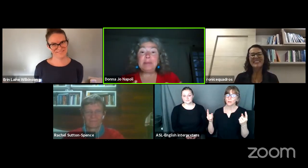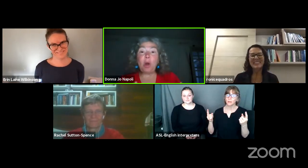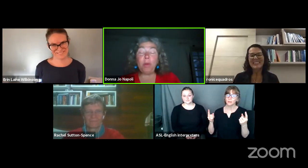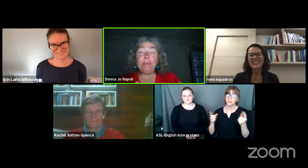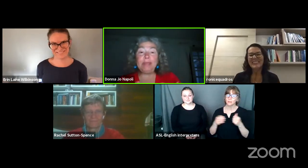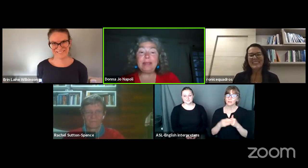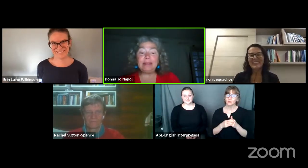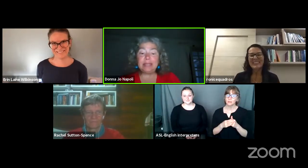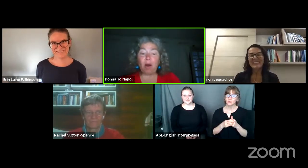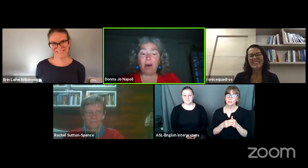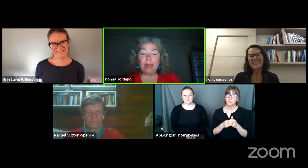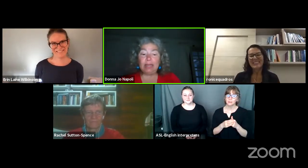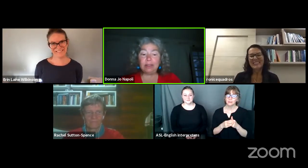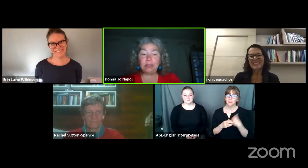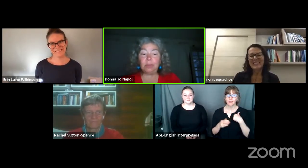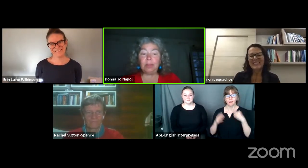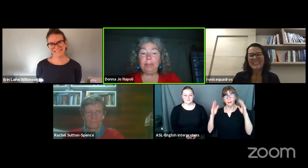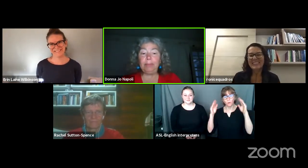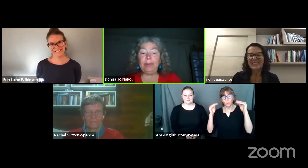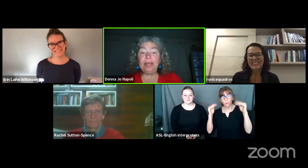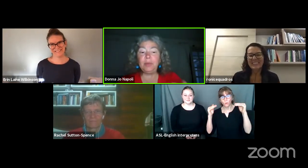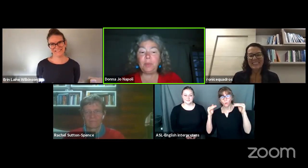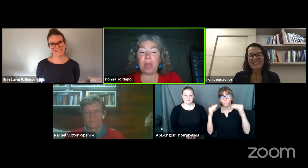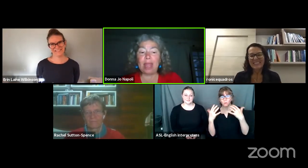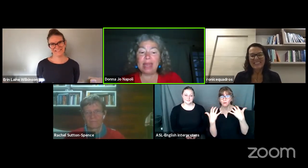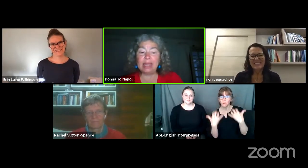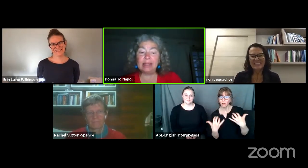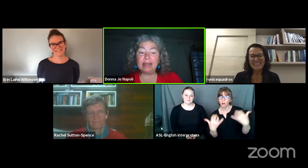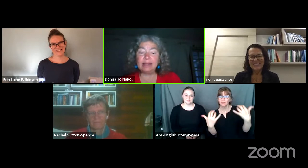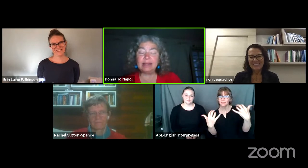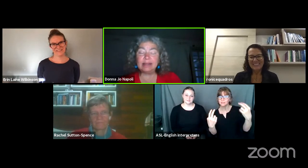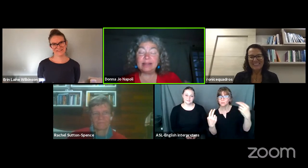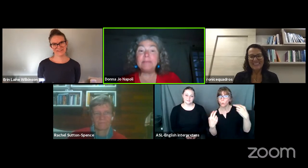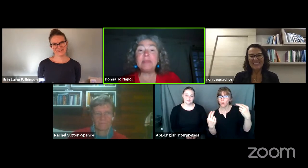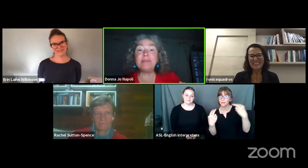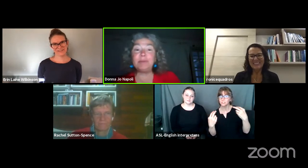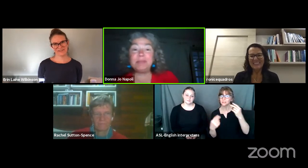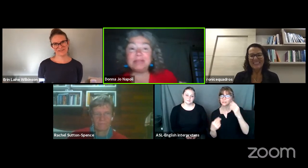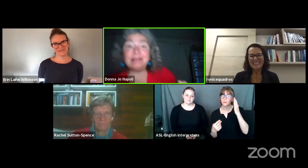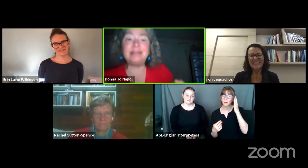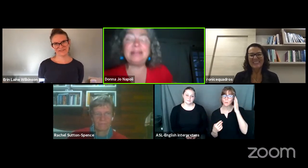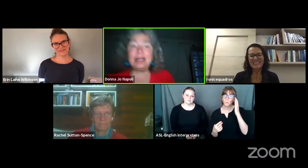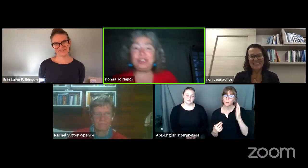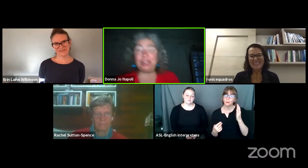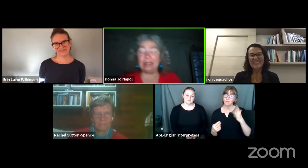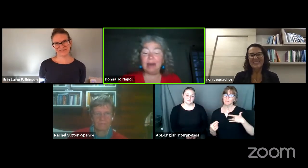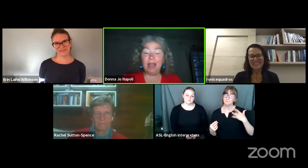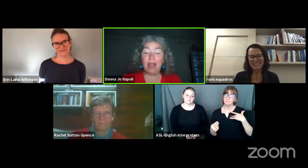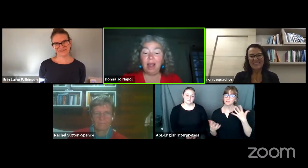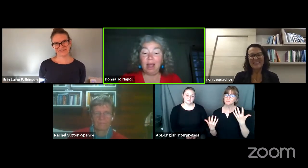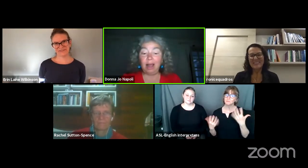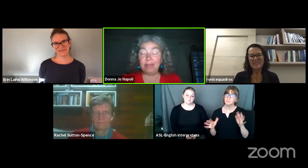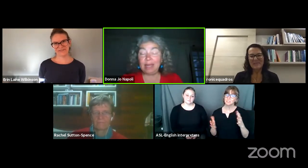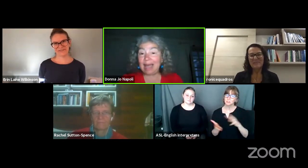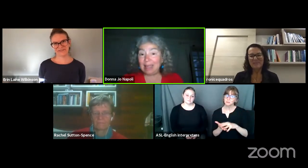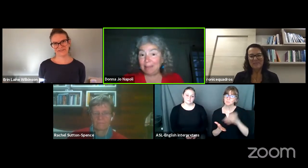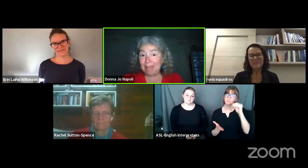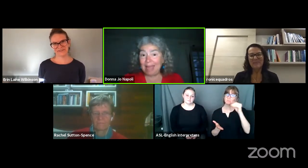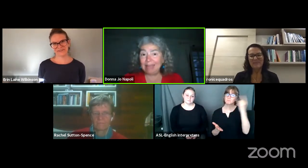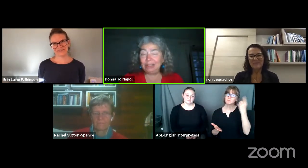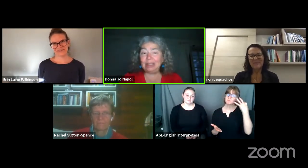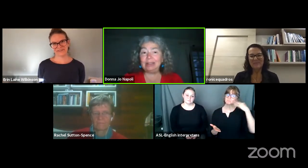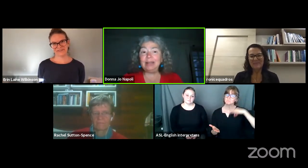I am hoping that the audience will bring away something from this discussion that